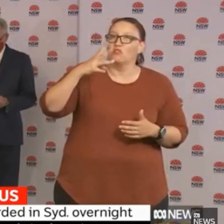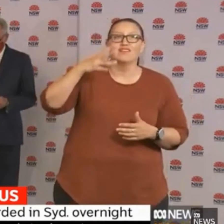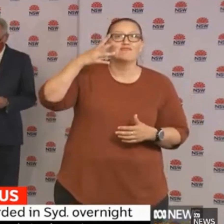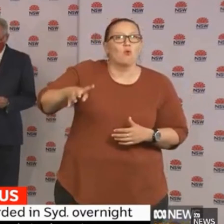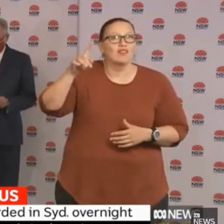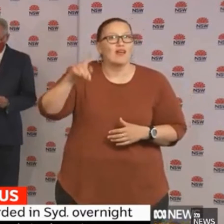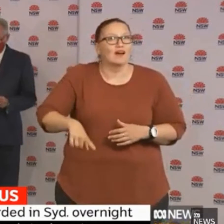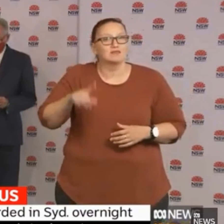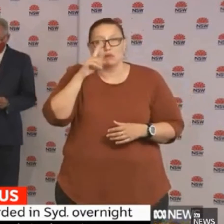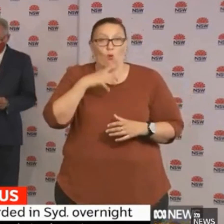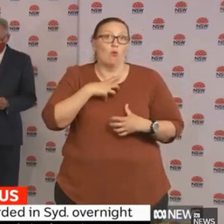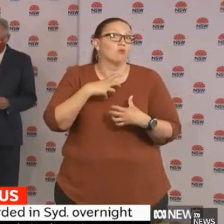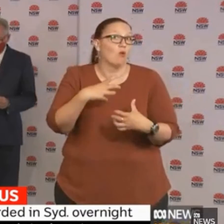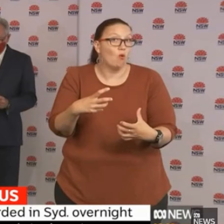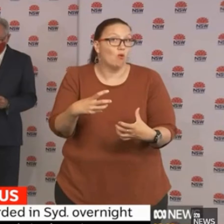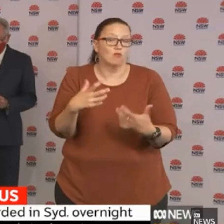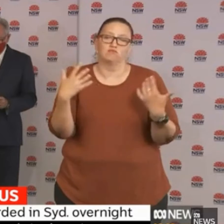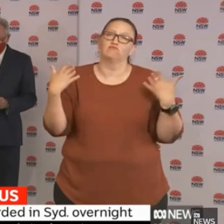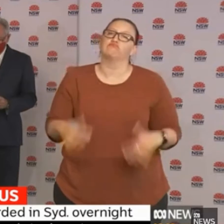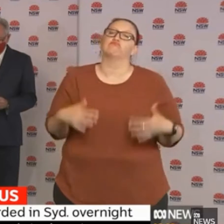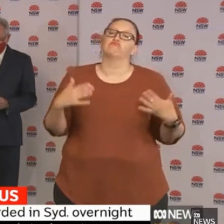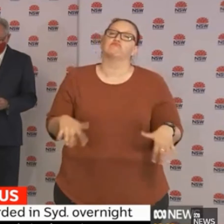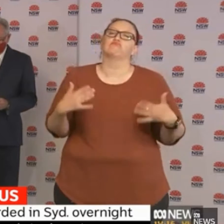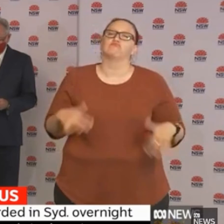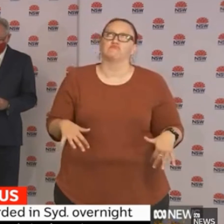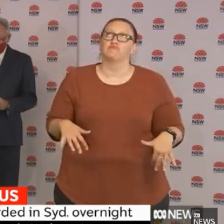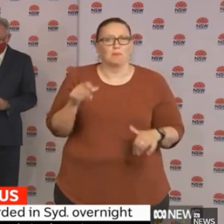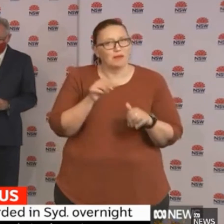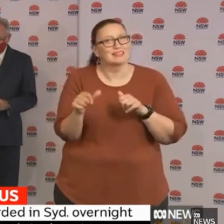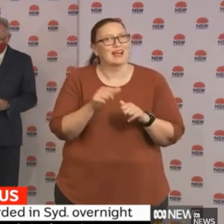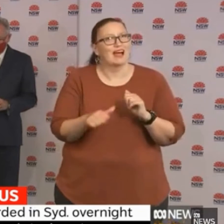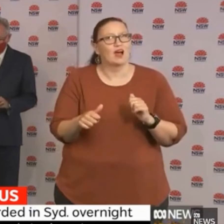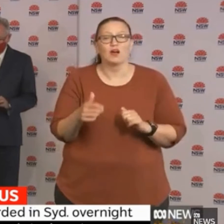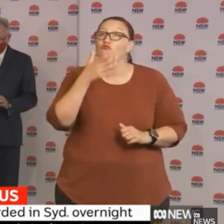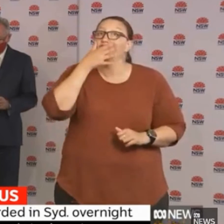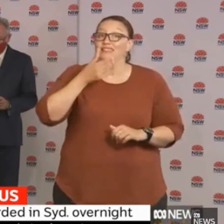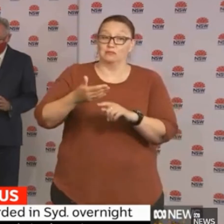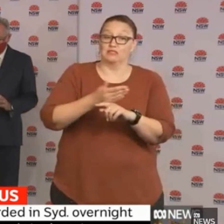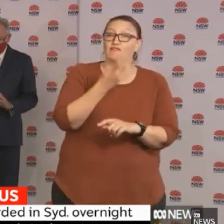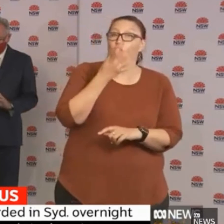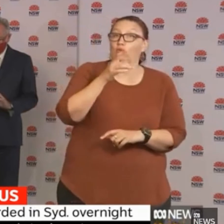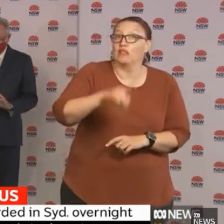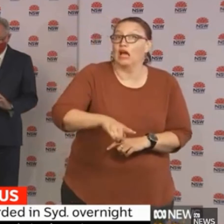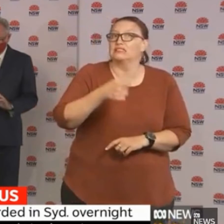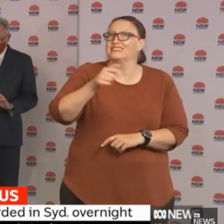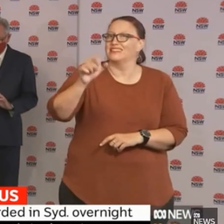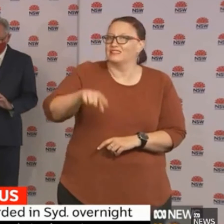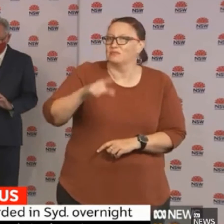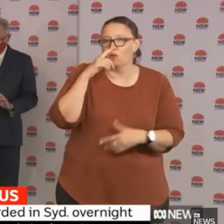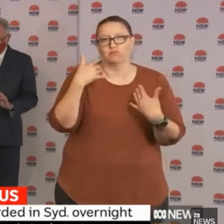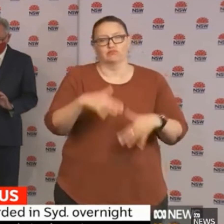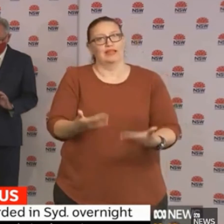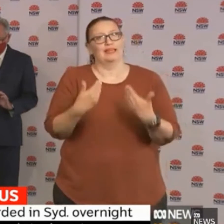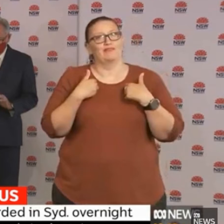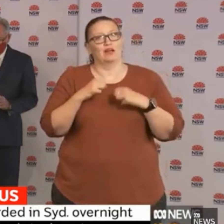testing levels before the Christmas period, gave us a great confidence that we were diagnosing cases rapidly, and